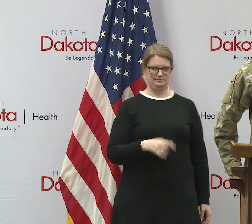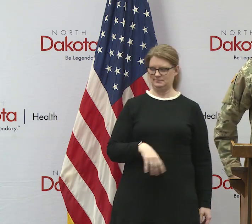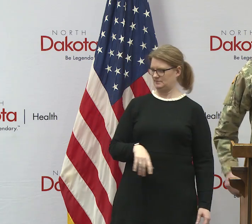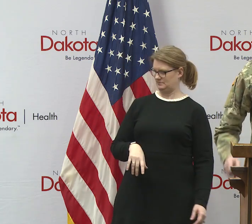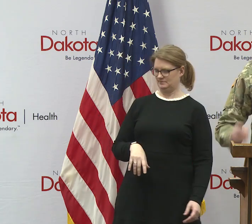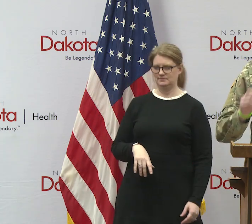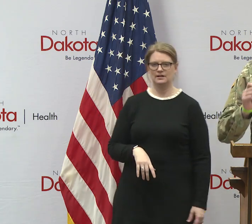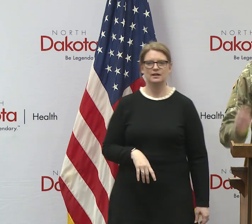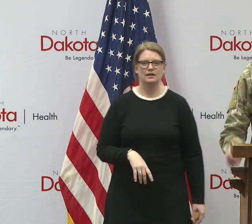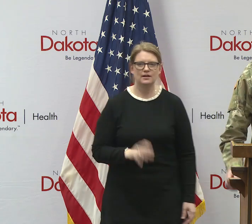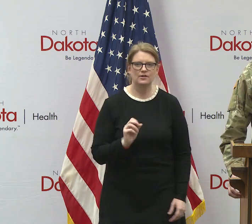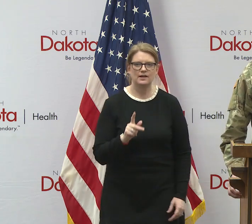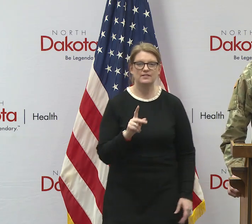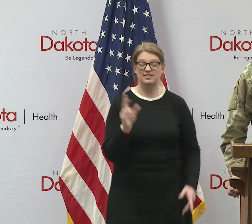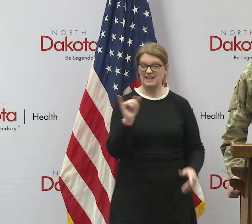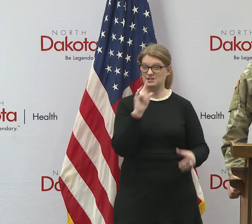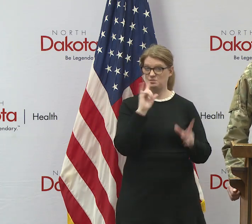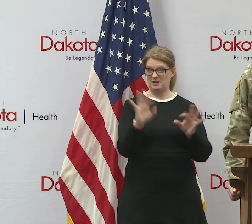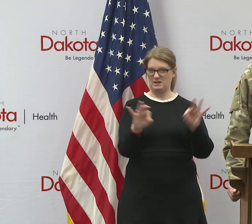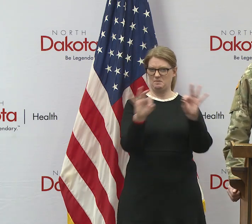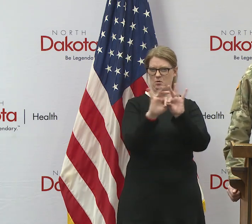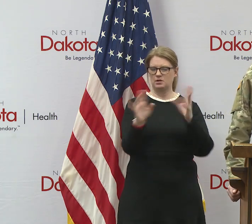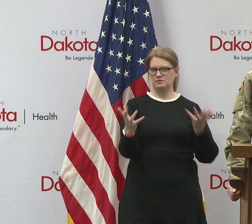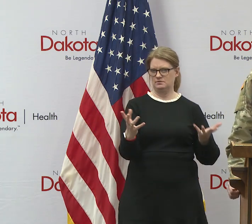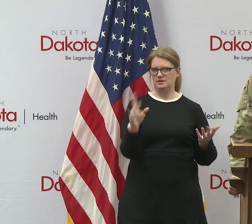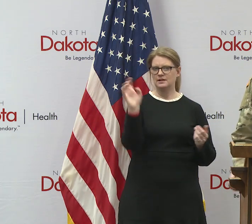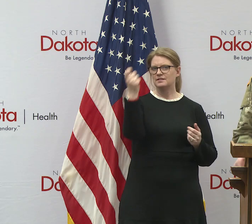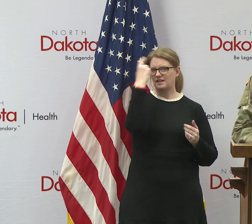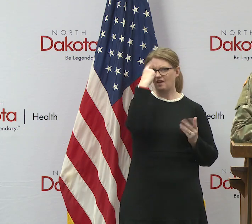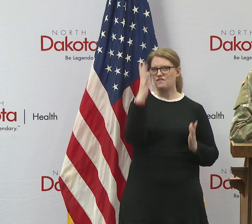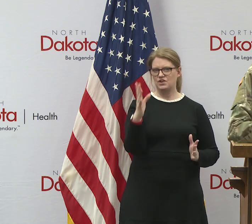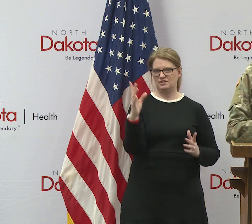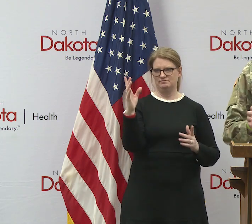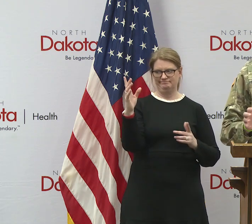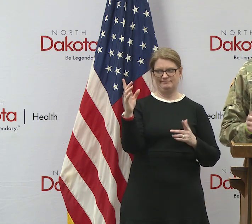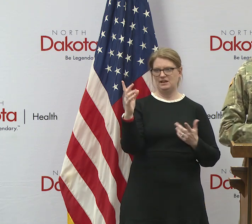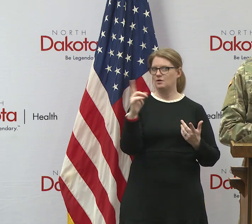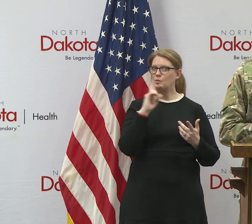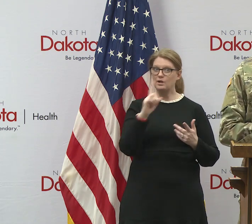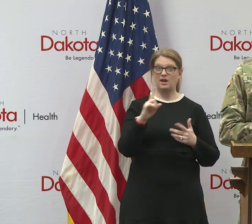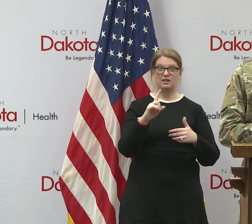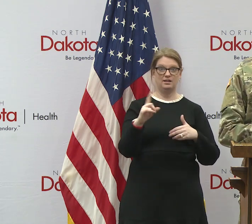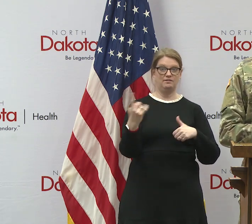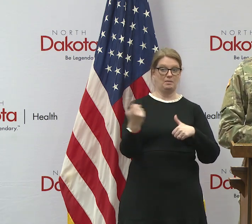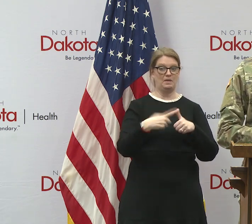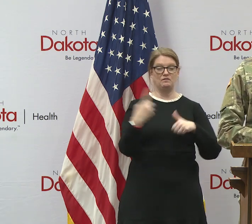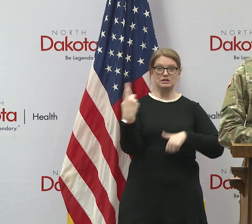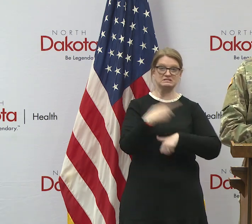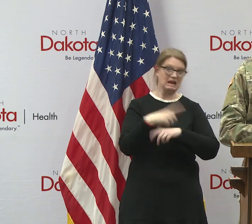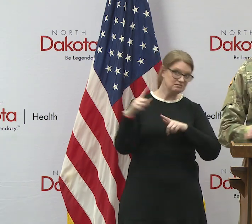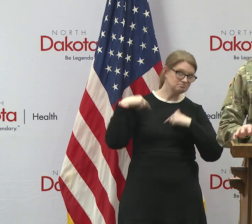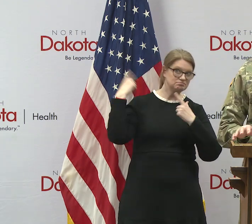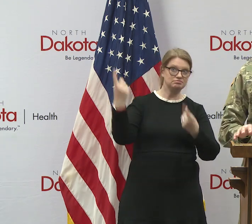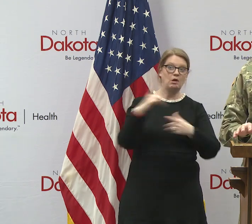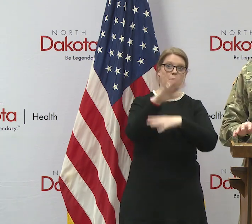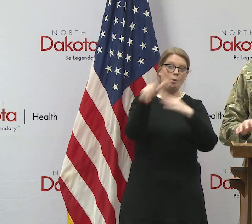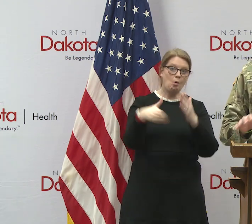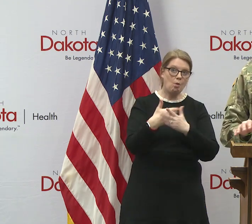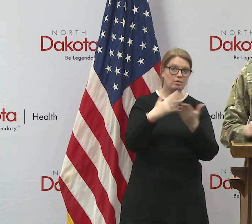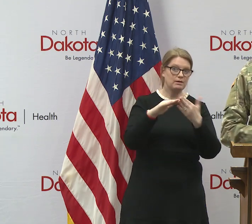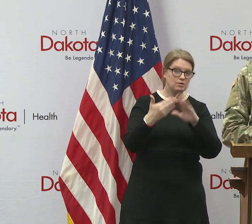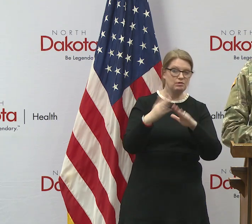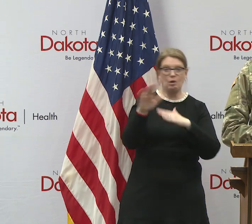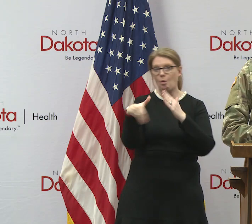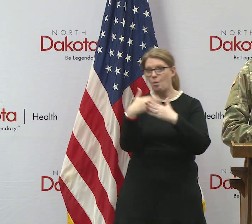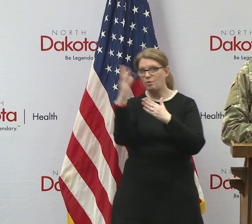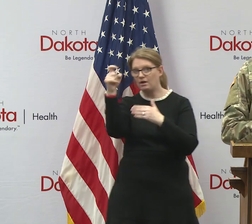But that is critically important. The governor has talked since the beginning of this event that we need a whole of community, whole of government